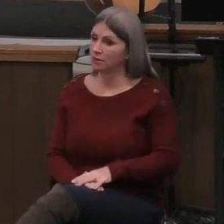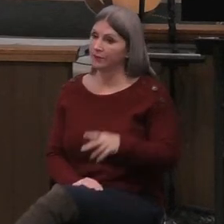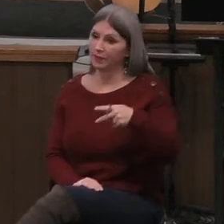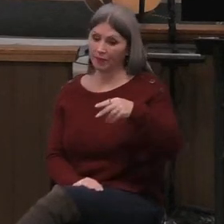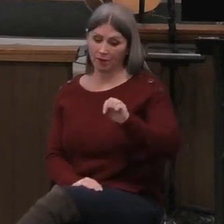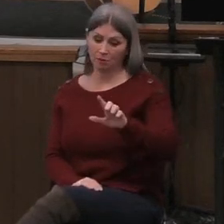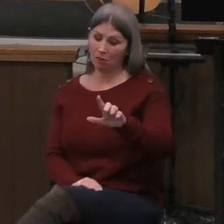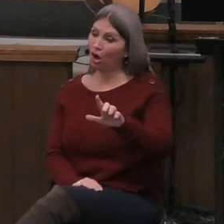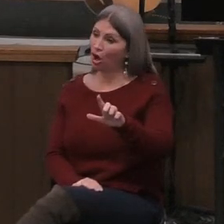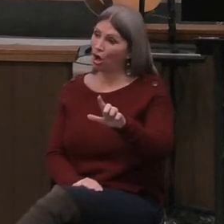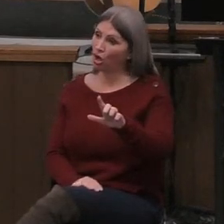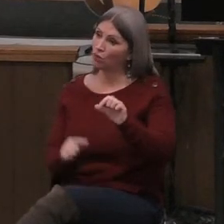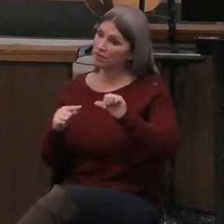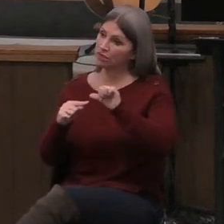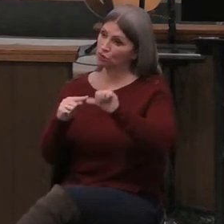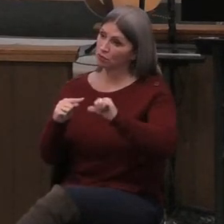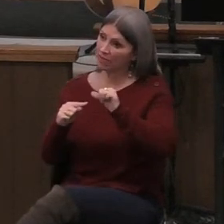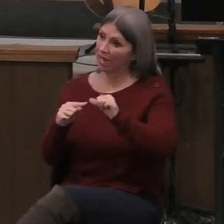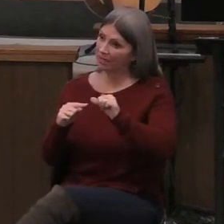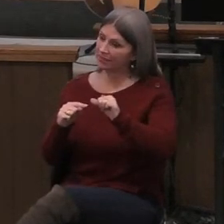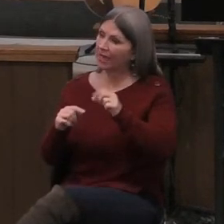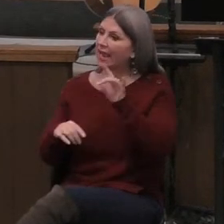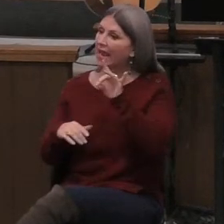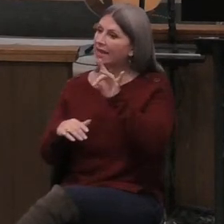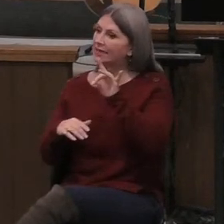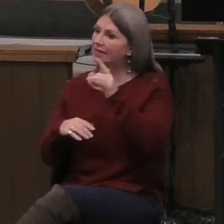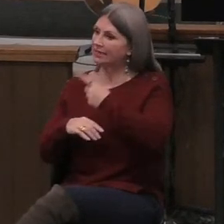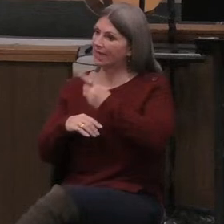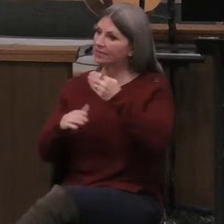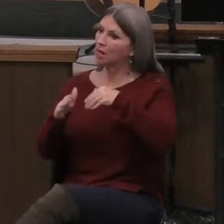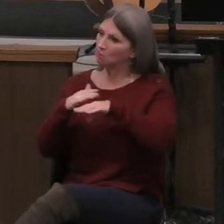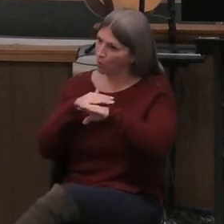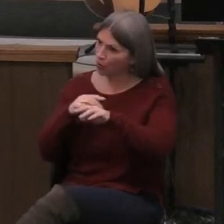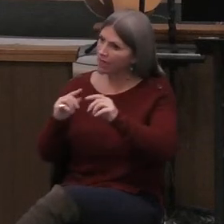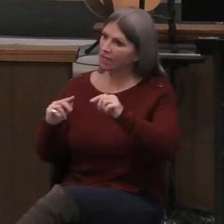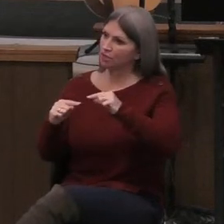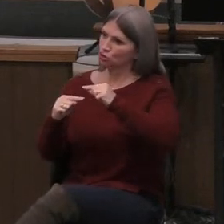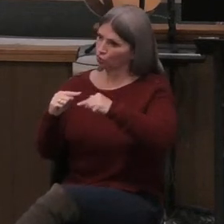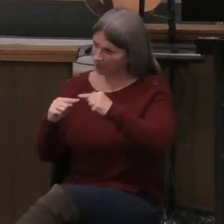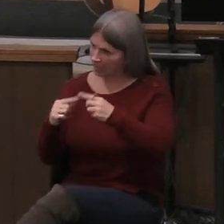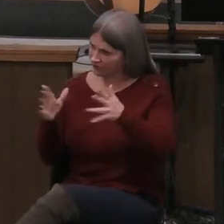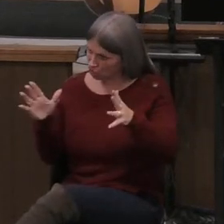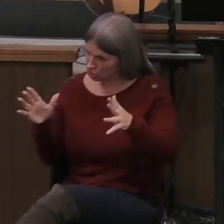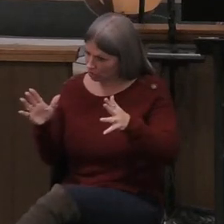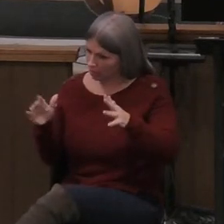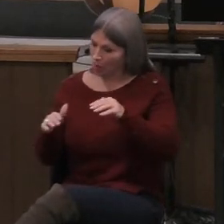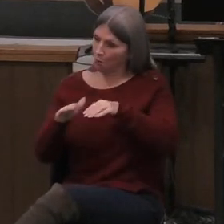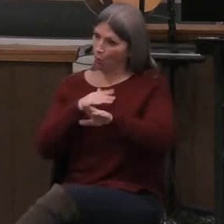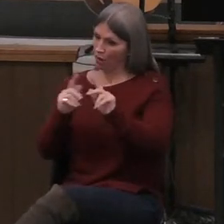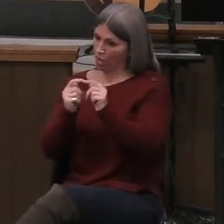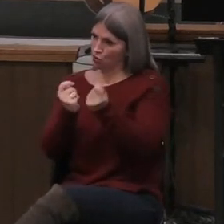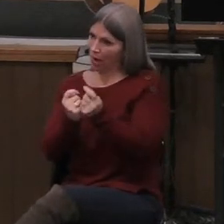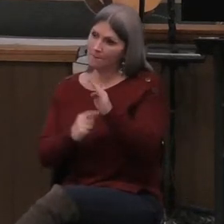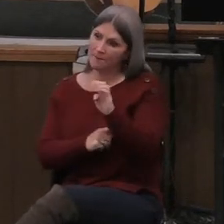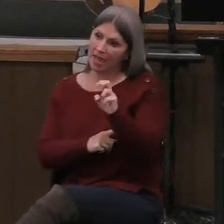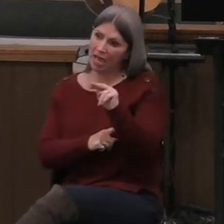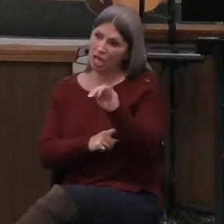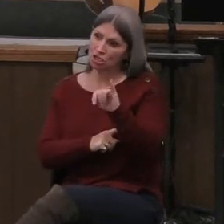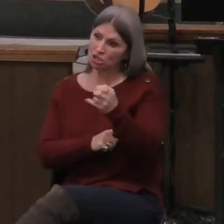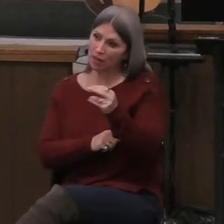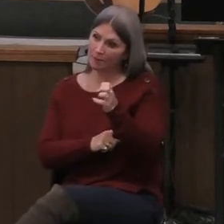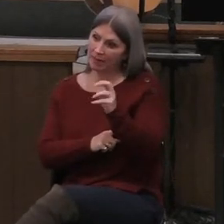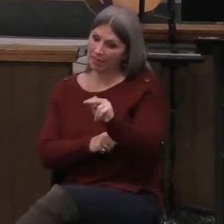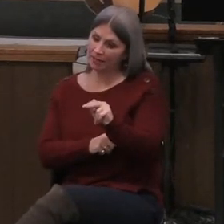Paul was circumcised on the eighth day. He was born into the tribe of Benjamin. He calls himself